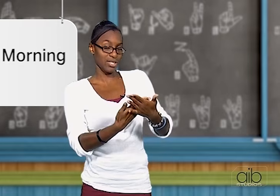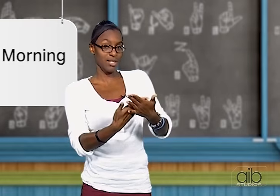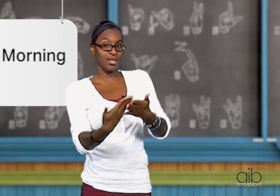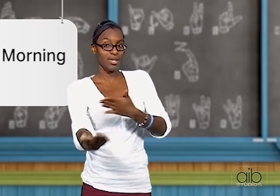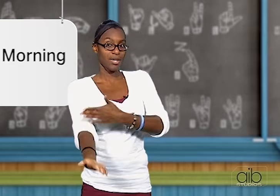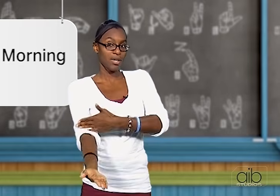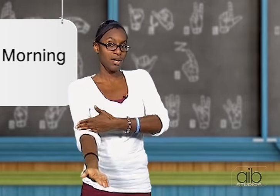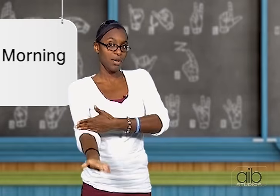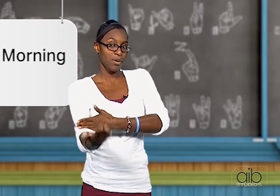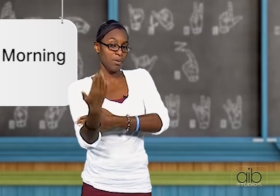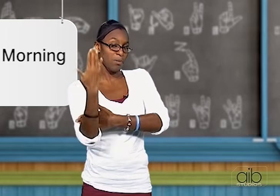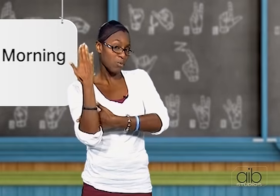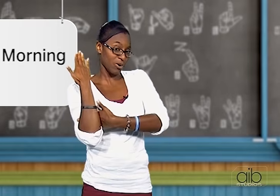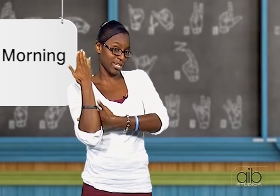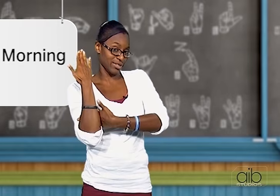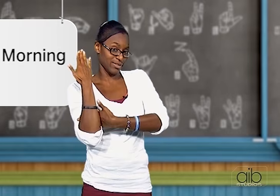good morning.